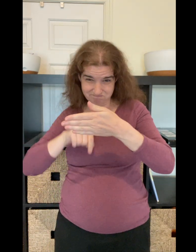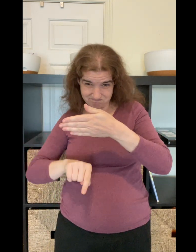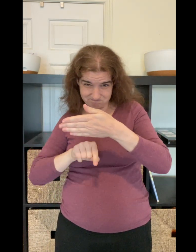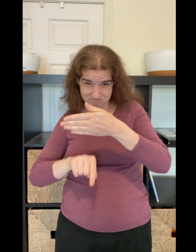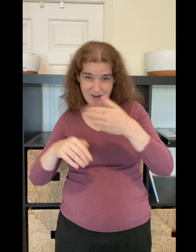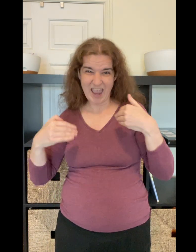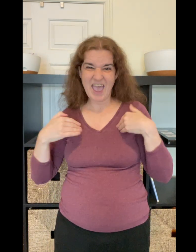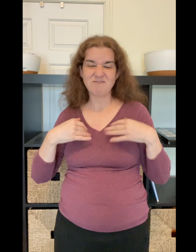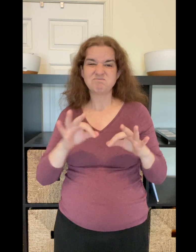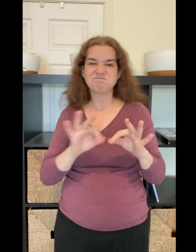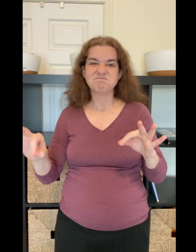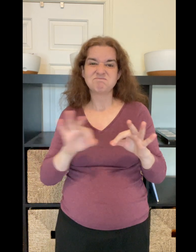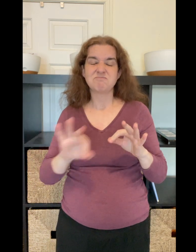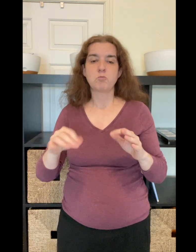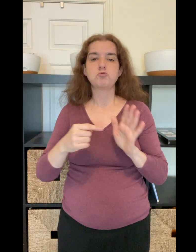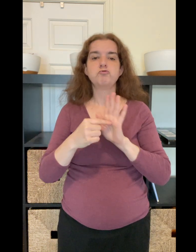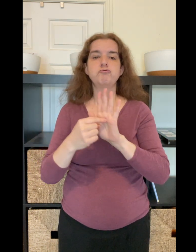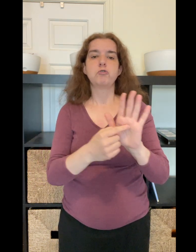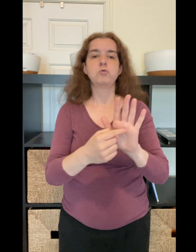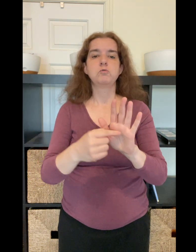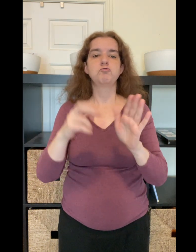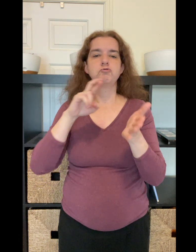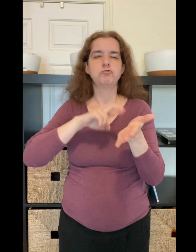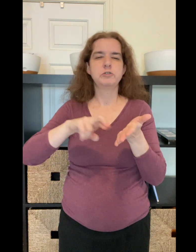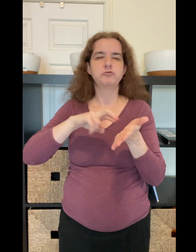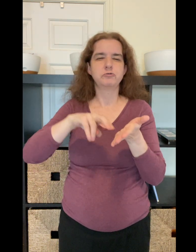Now, underneath the movie, there's going to be